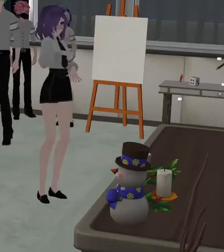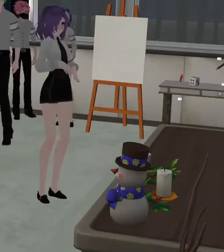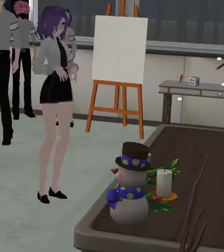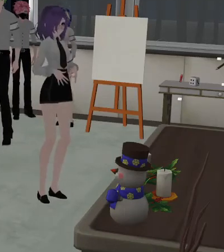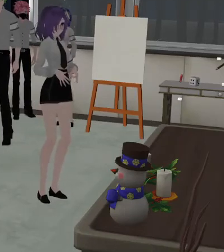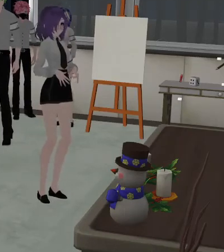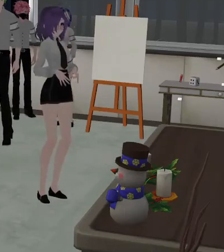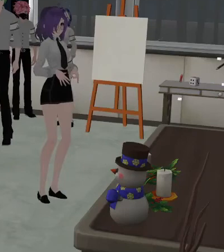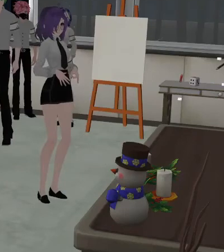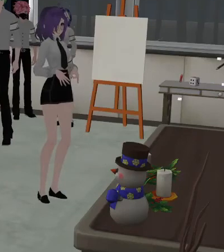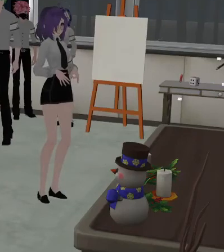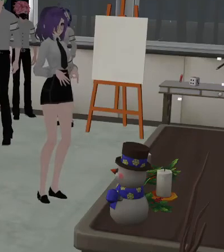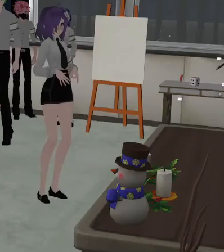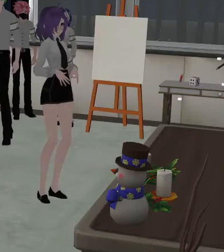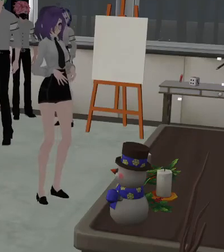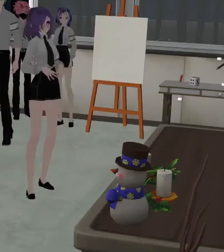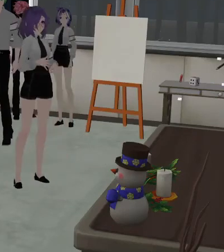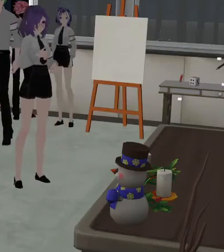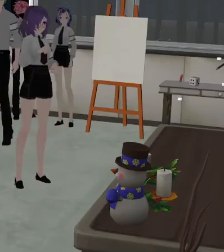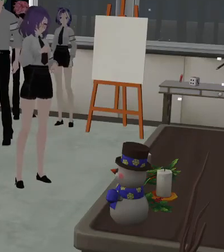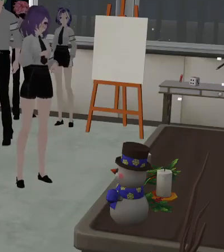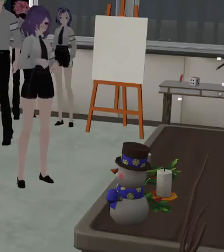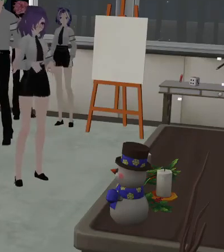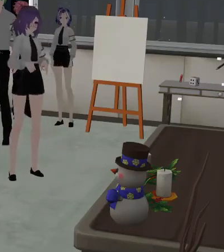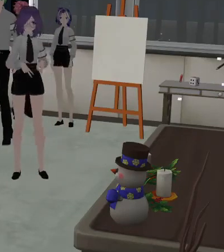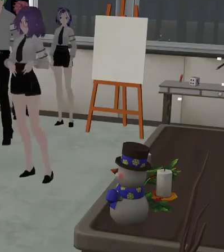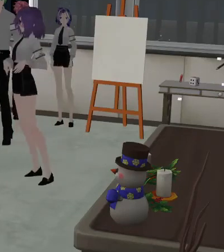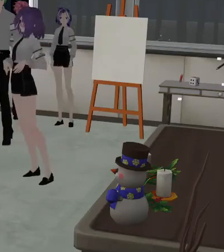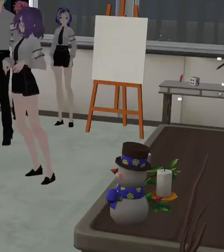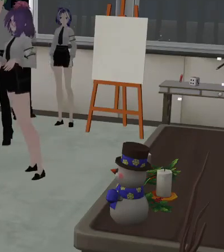quanta i don't know that one shay do you know you want to come up here and show me